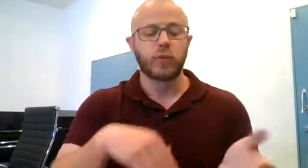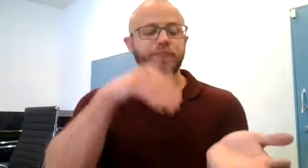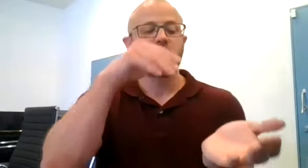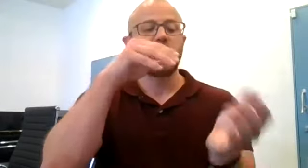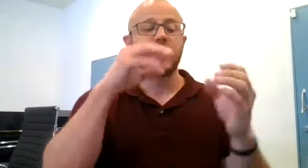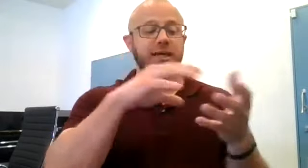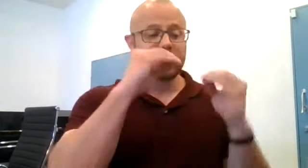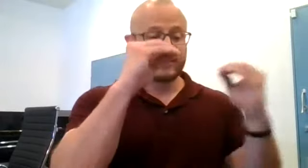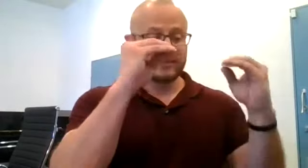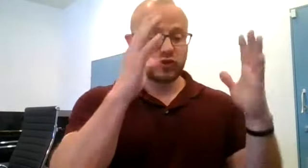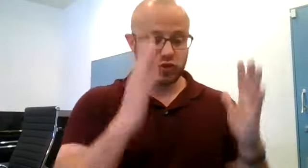Okay.